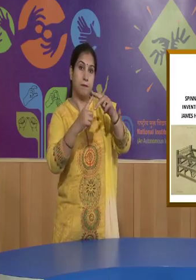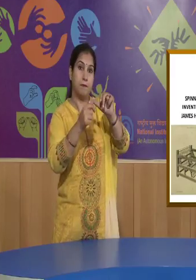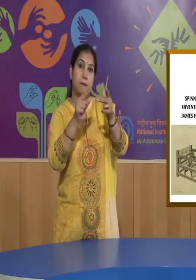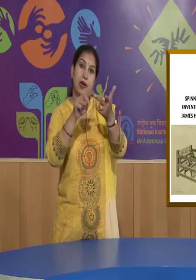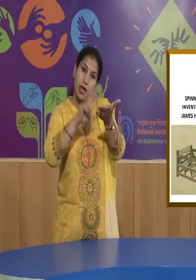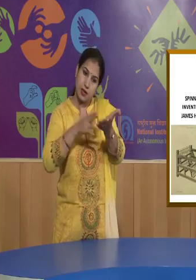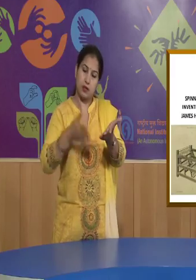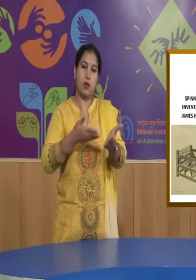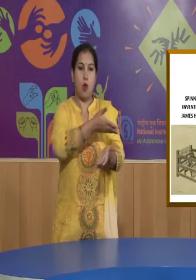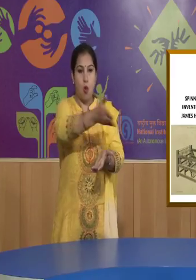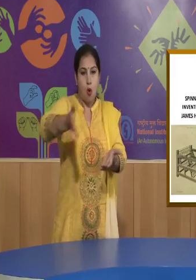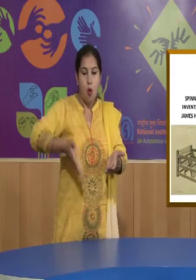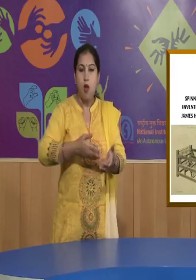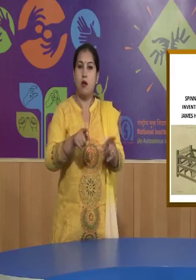factory system.